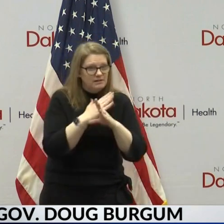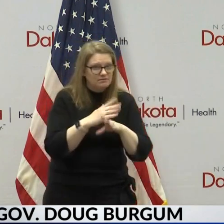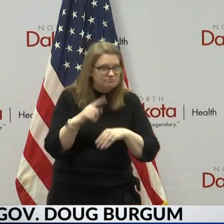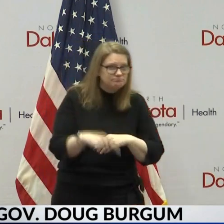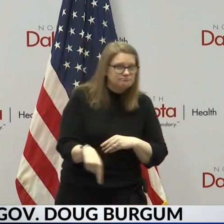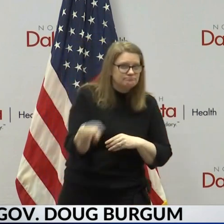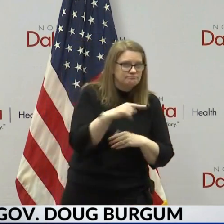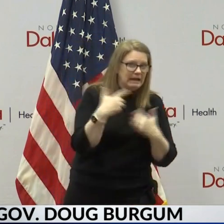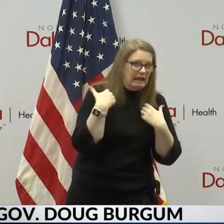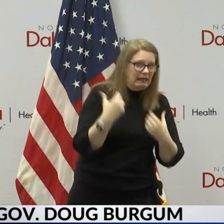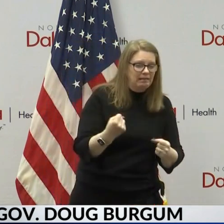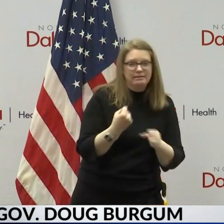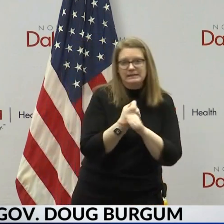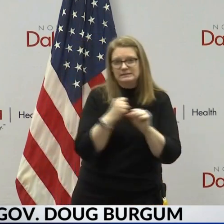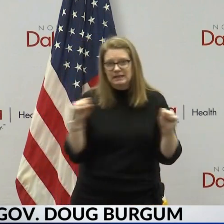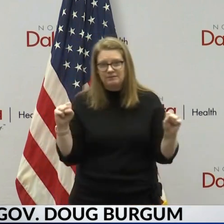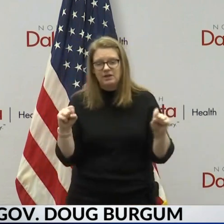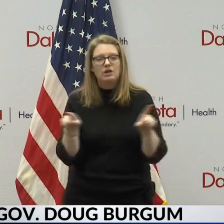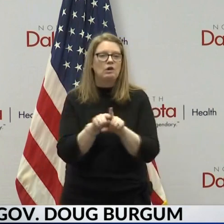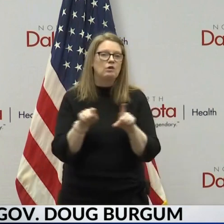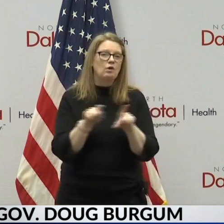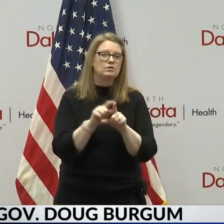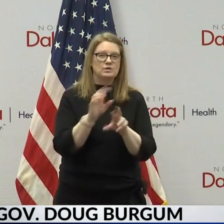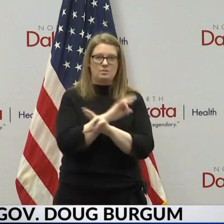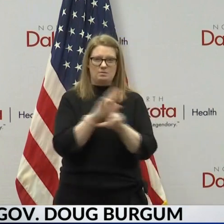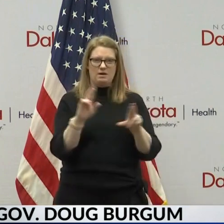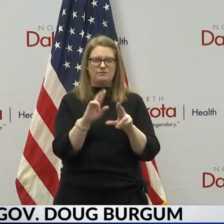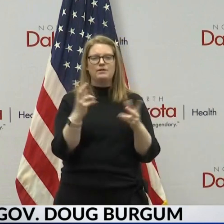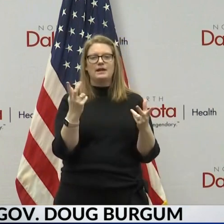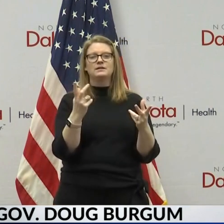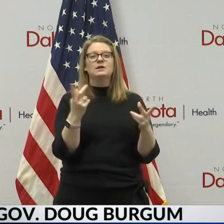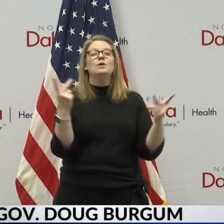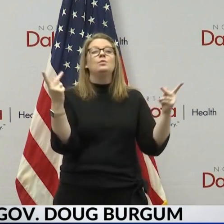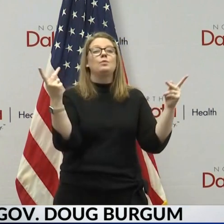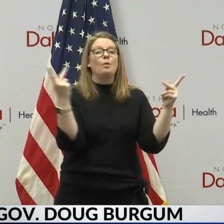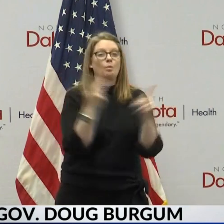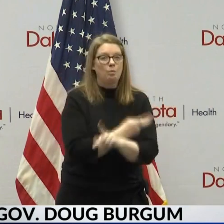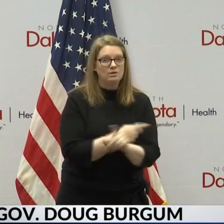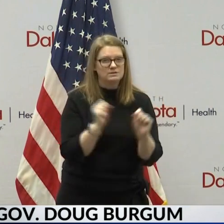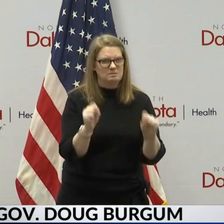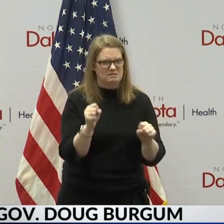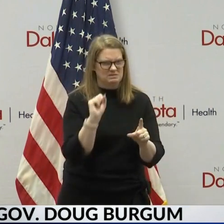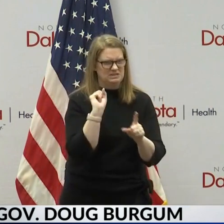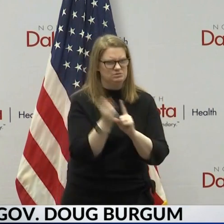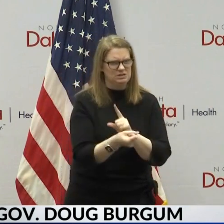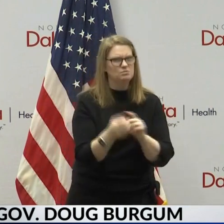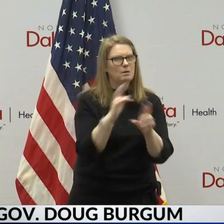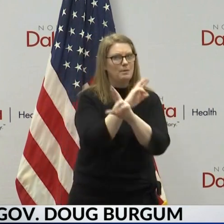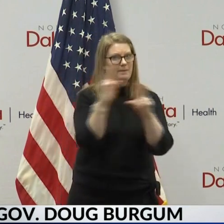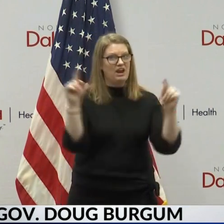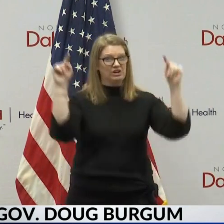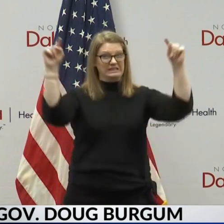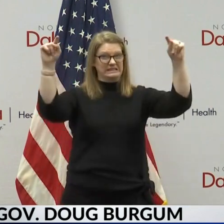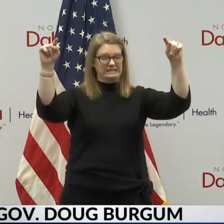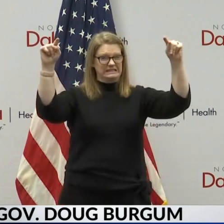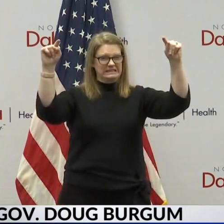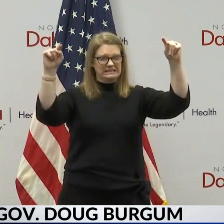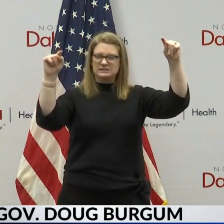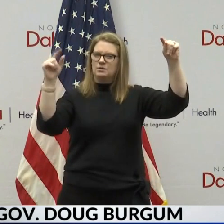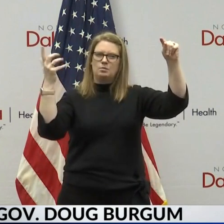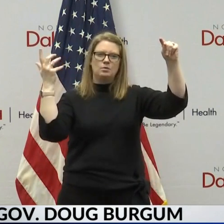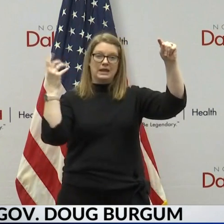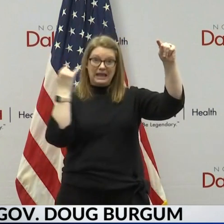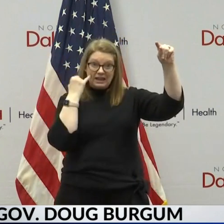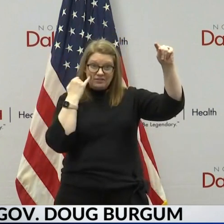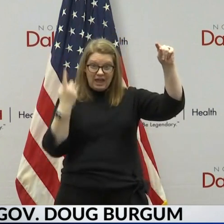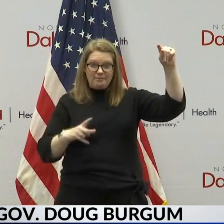and it's also our job to prepare for worst case scenarios. So we're confident we'll have the capacity if